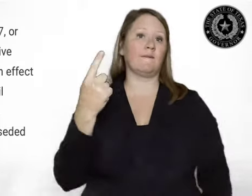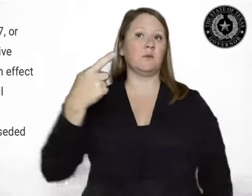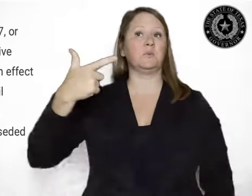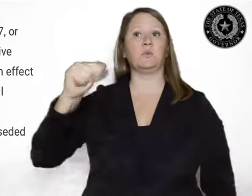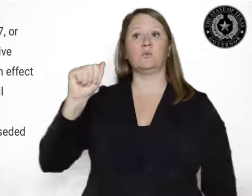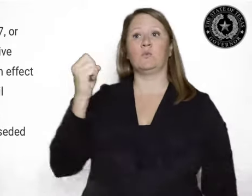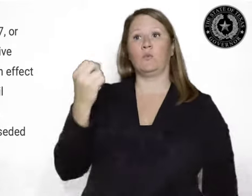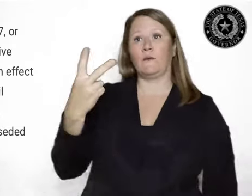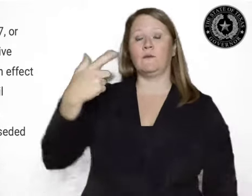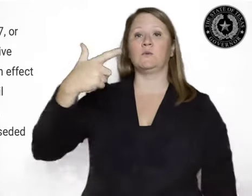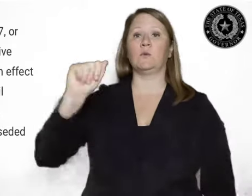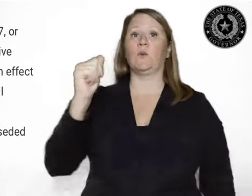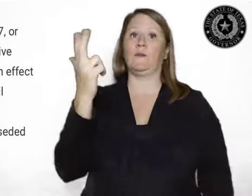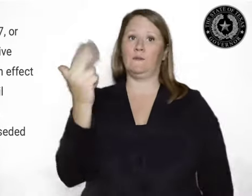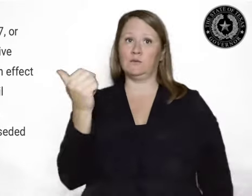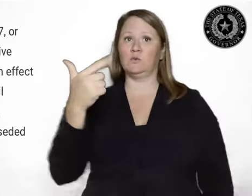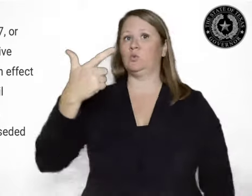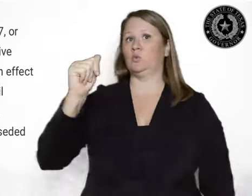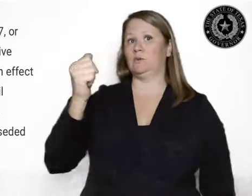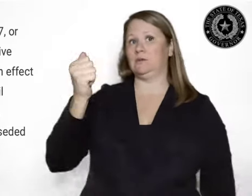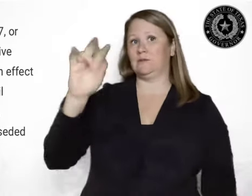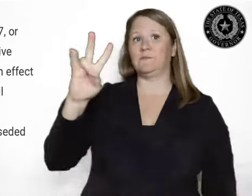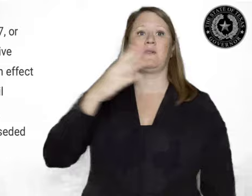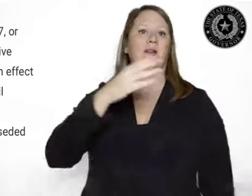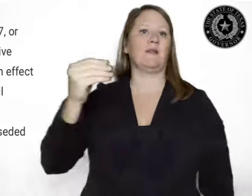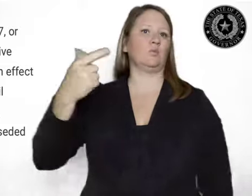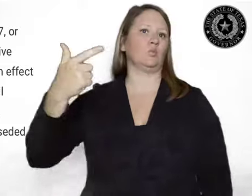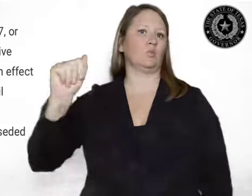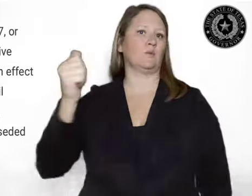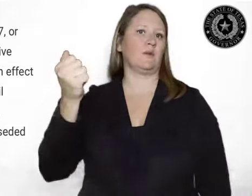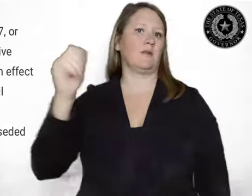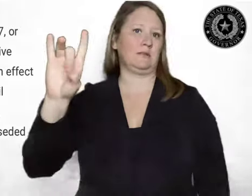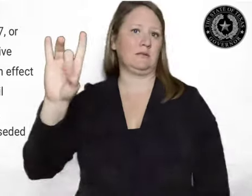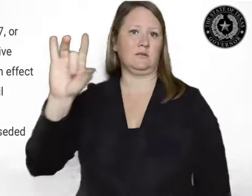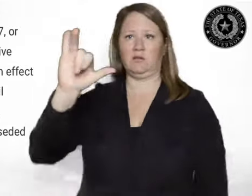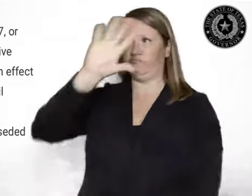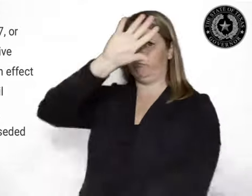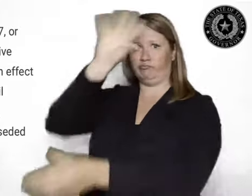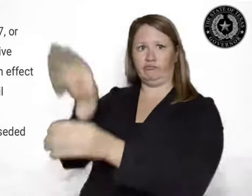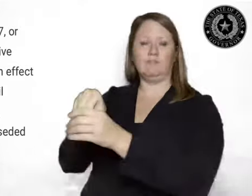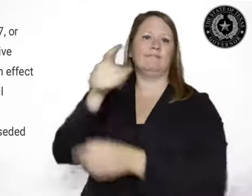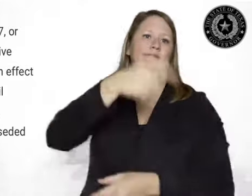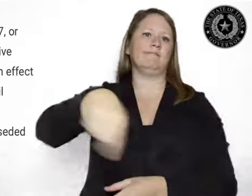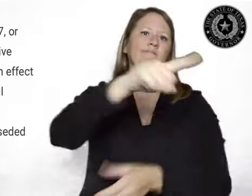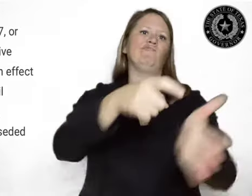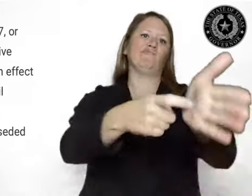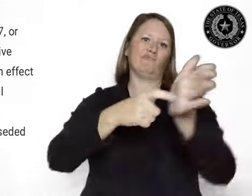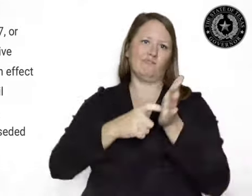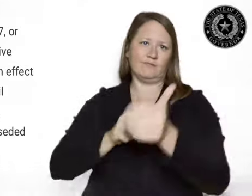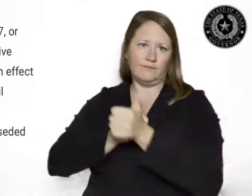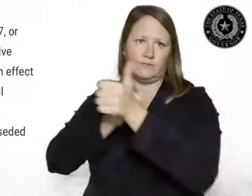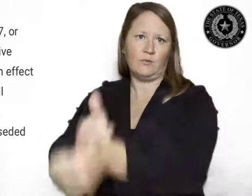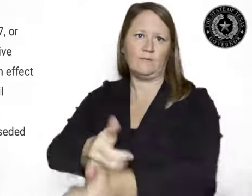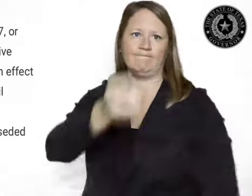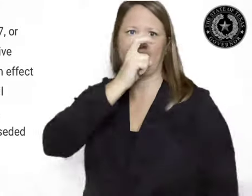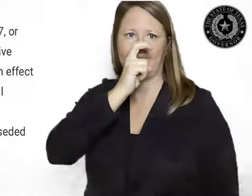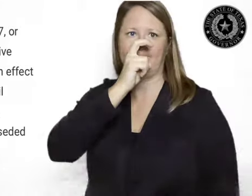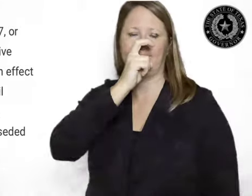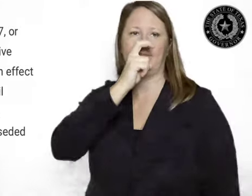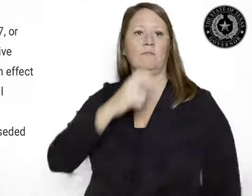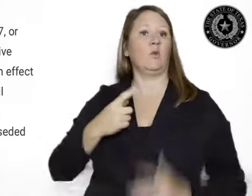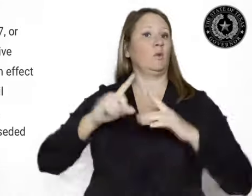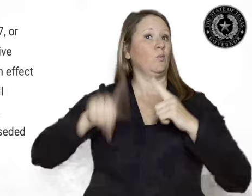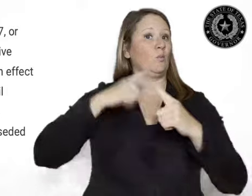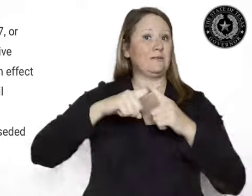supersede Executive Orders GA-10, GA-11, GA-12, GA-13, GA-17, or GA-18.